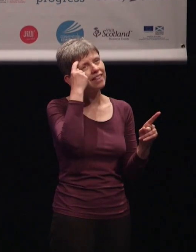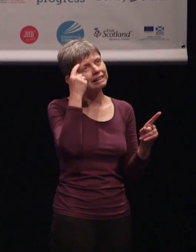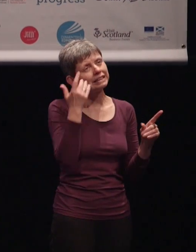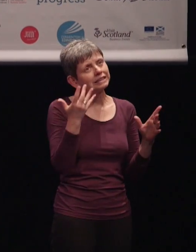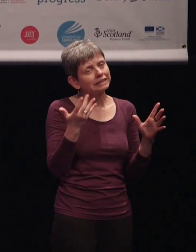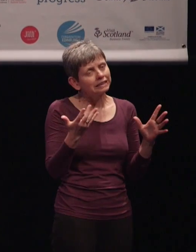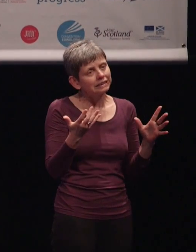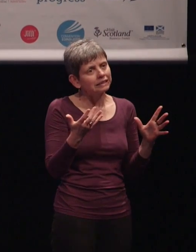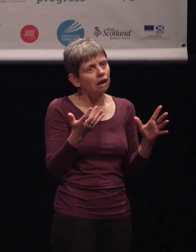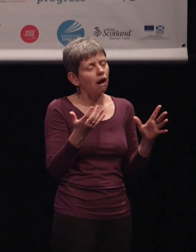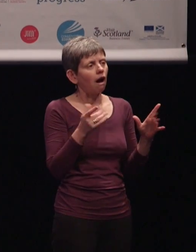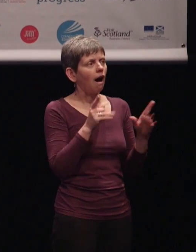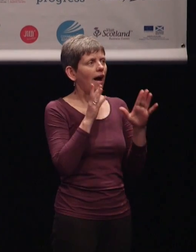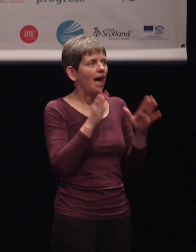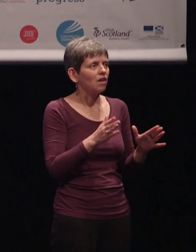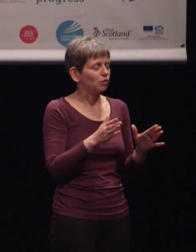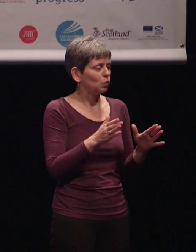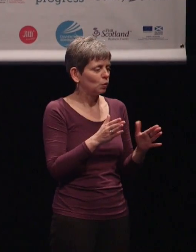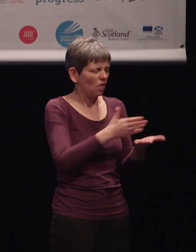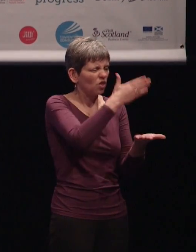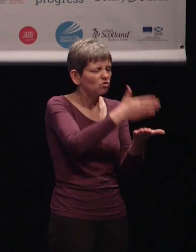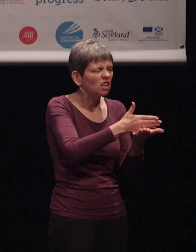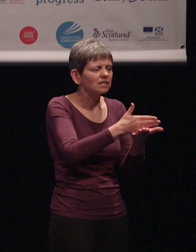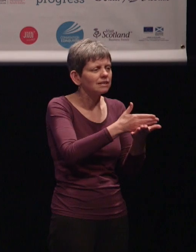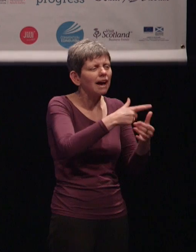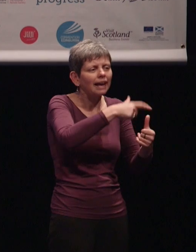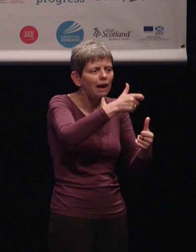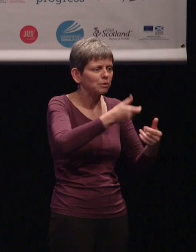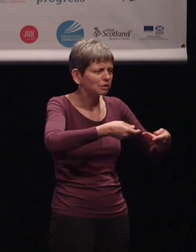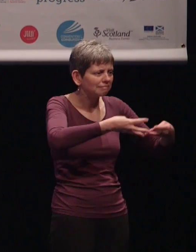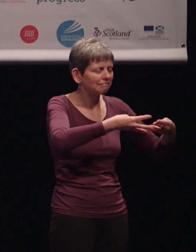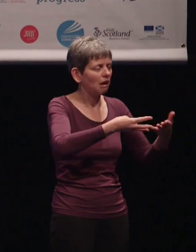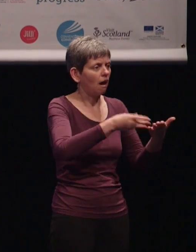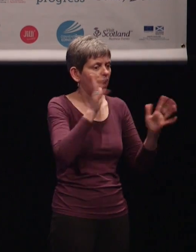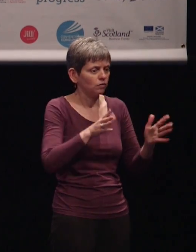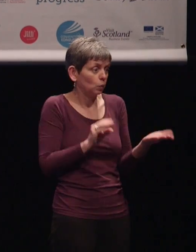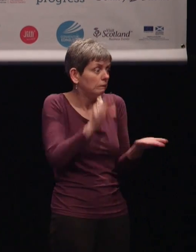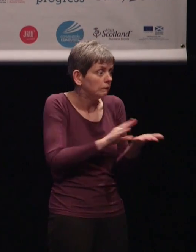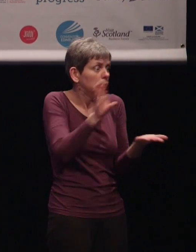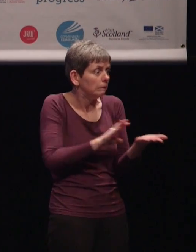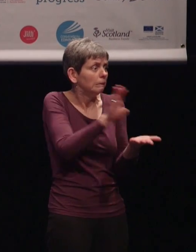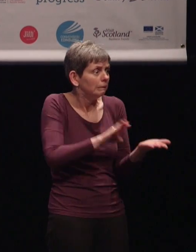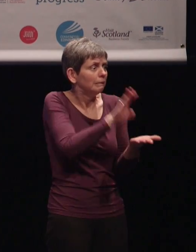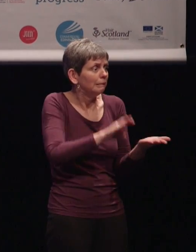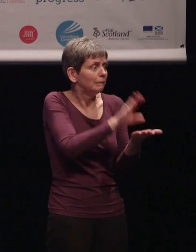as many deposits as possible in that trust account, so I can afford to just